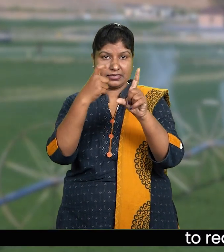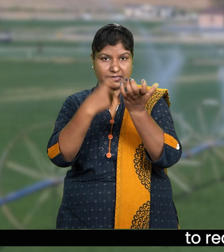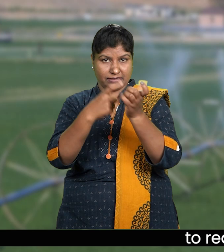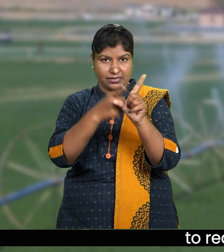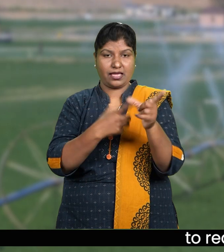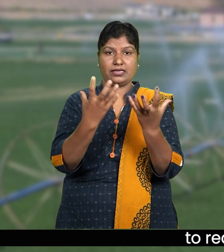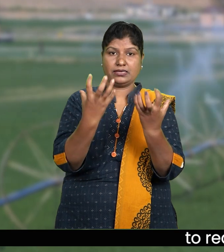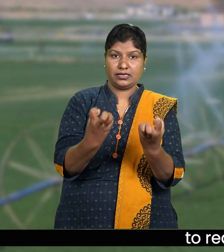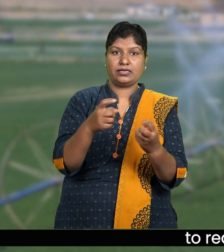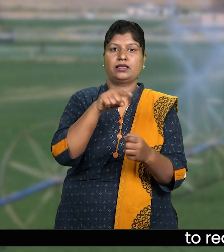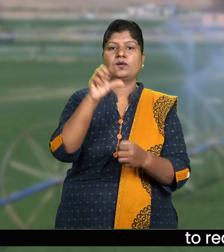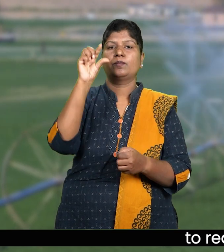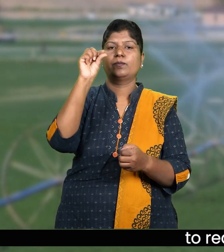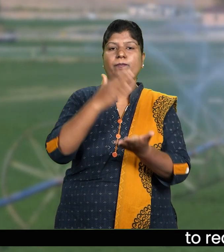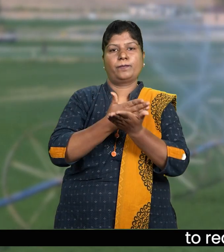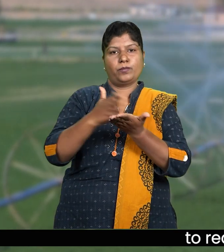them.